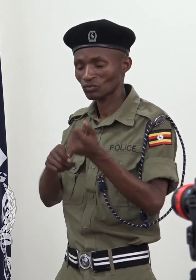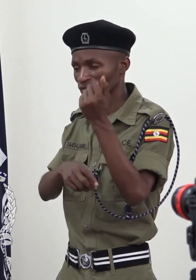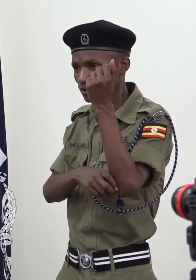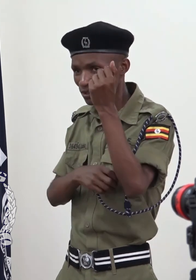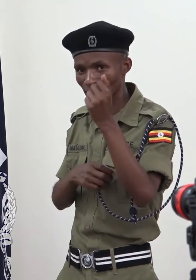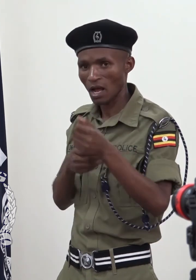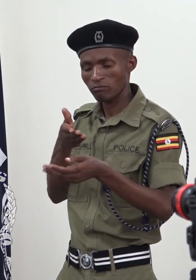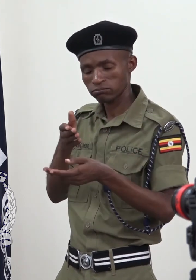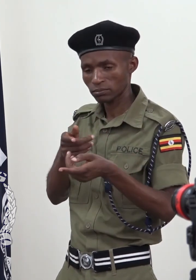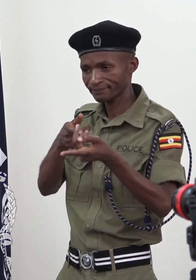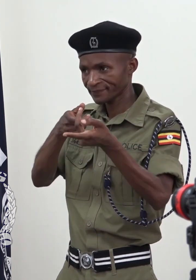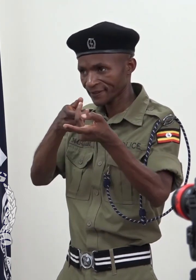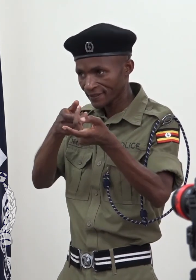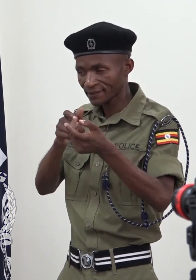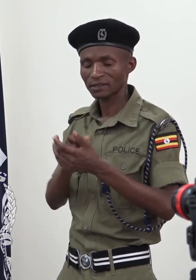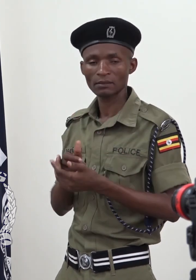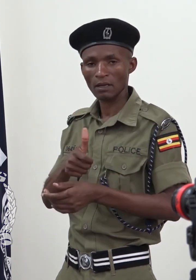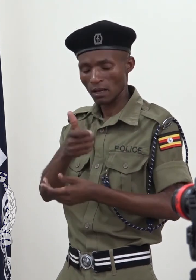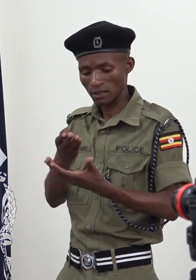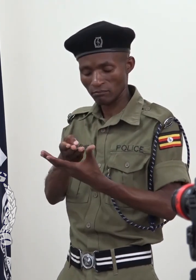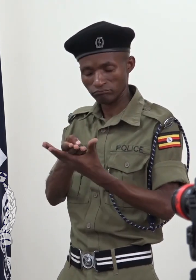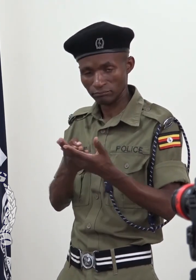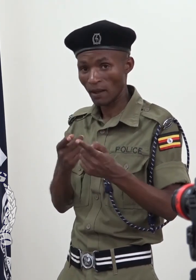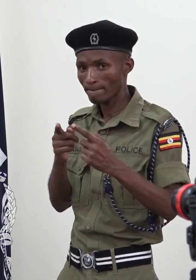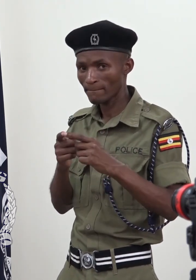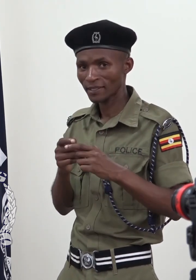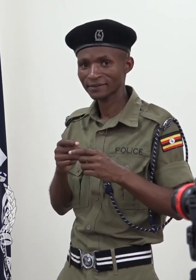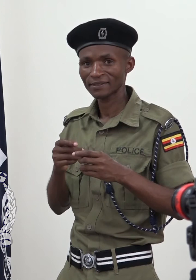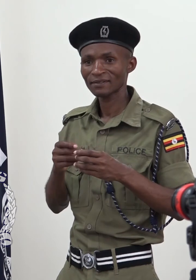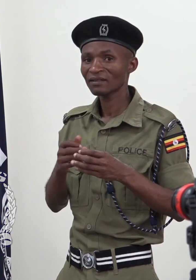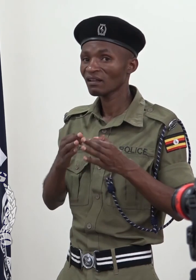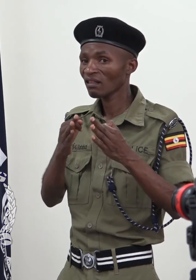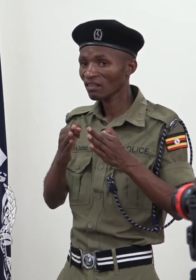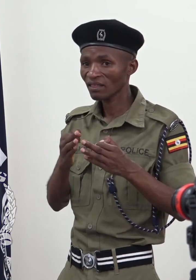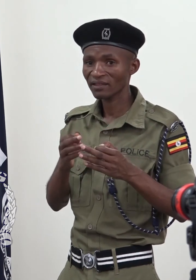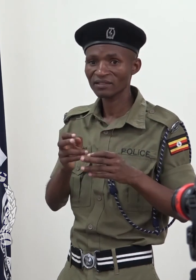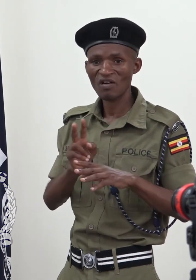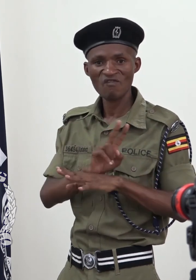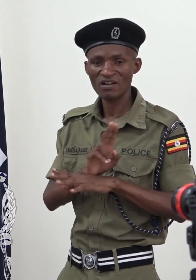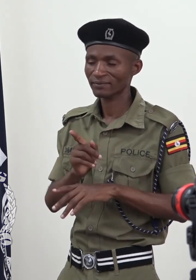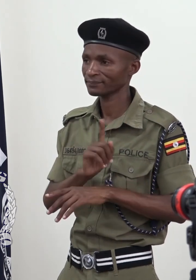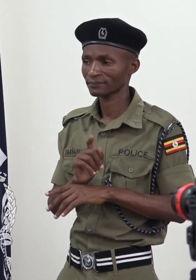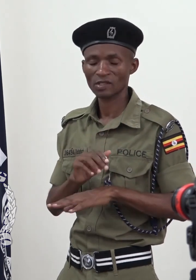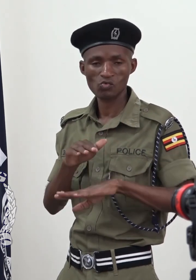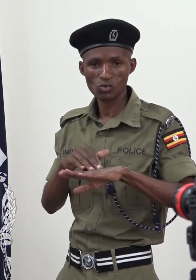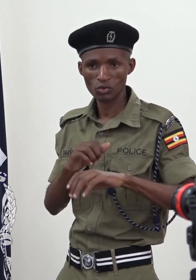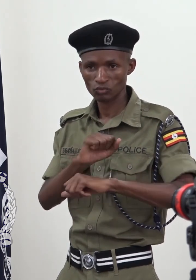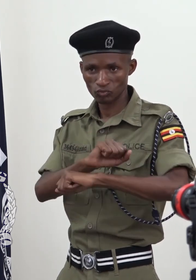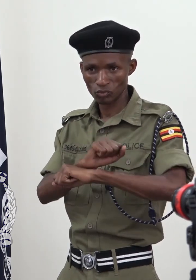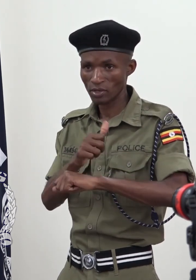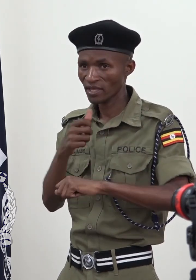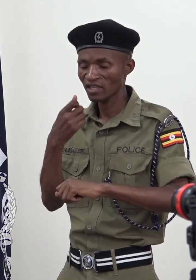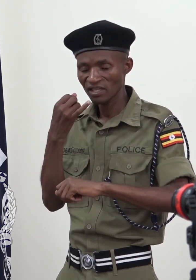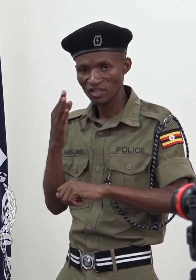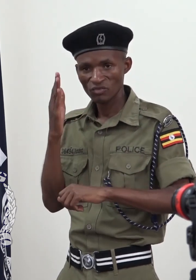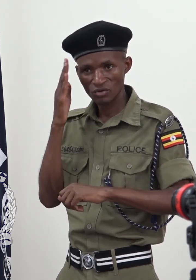that the weapons don't match. So we call upon schools, especially those that have a boarding section,